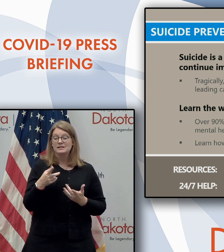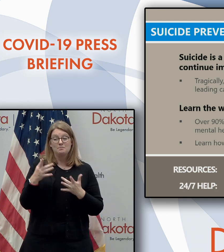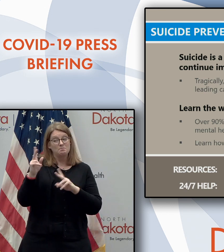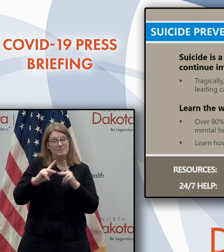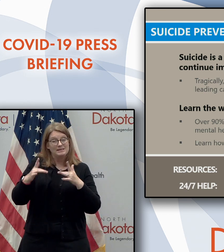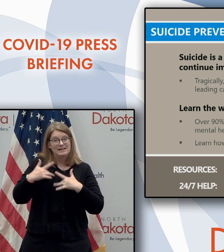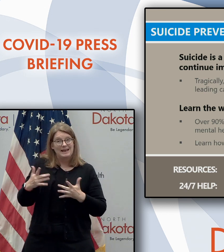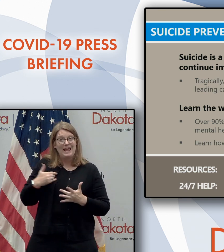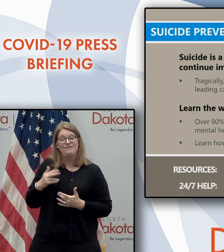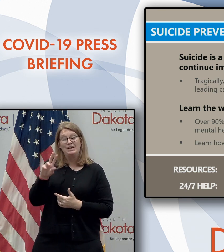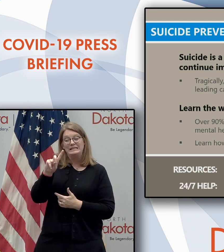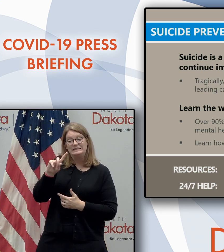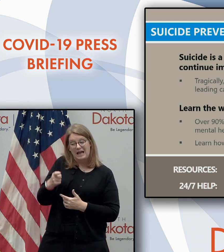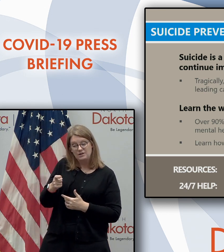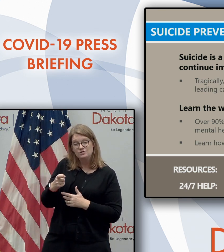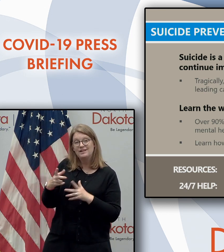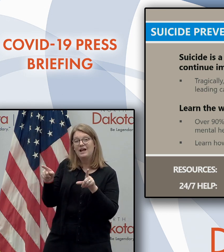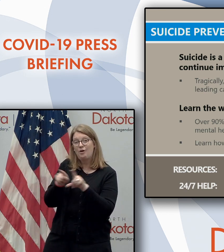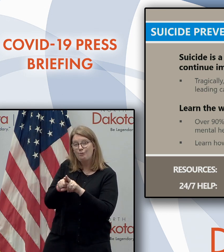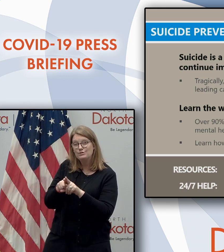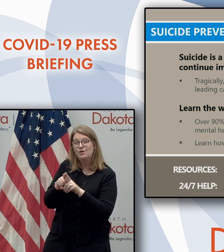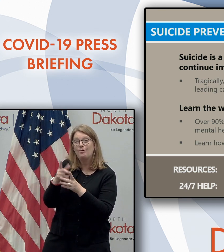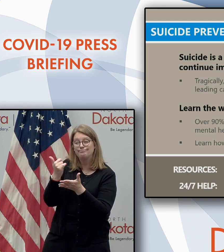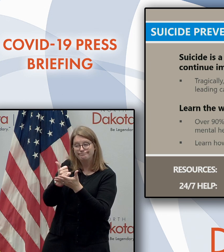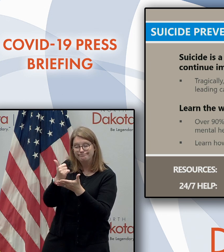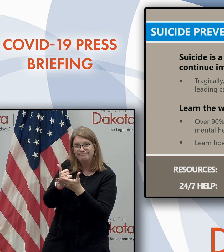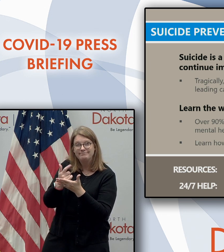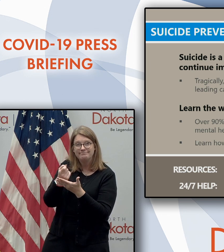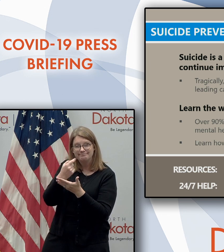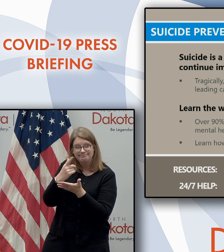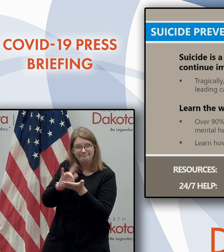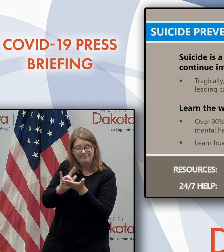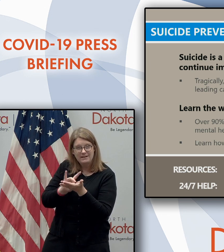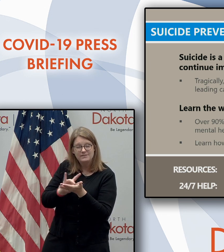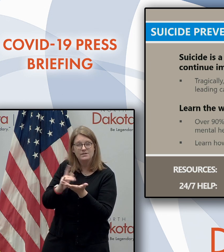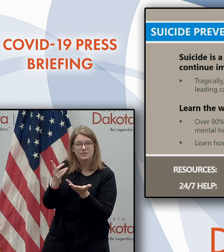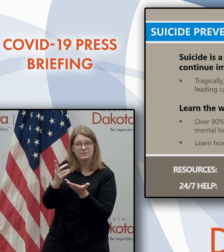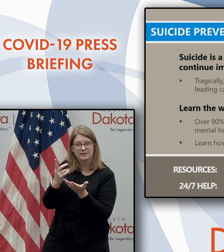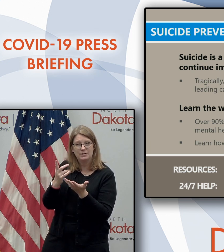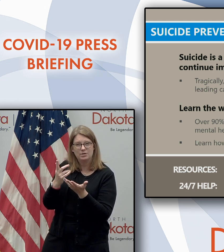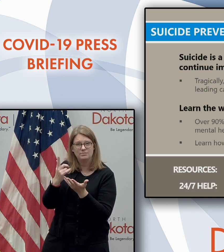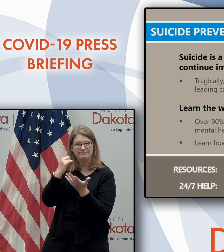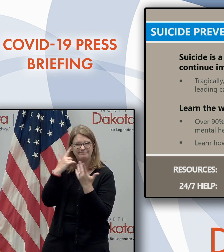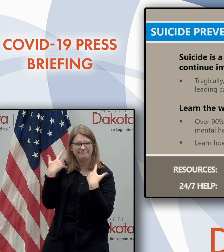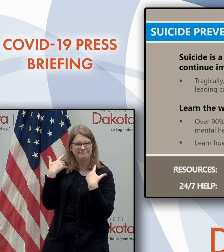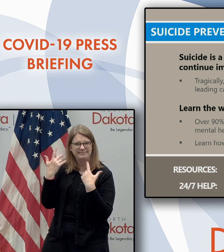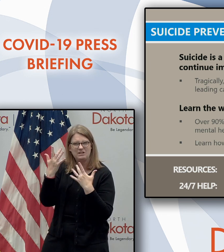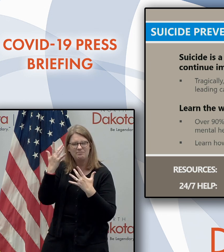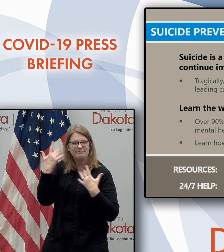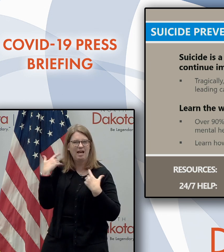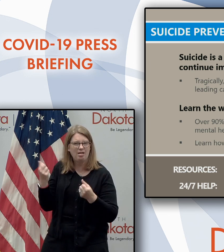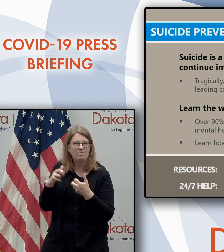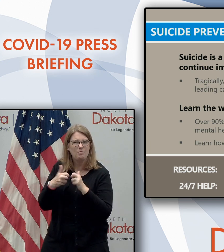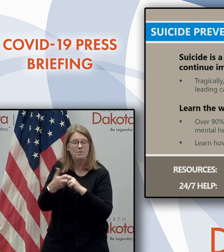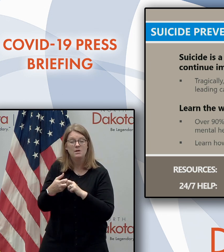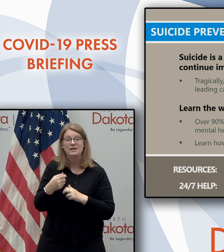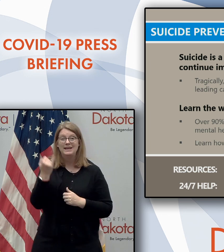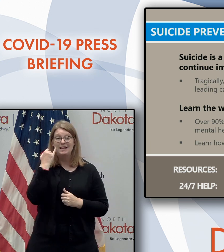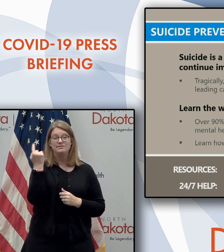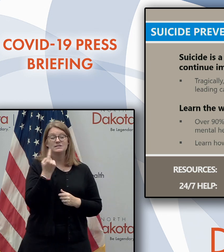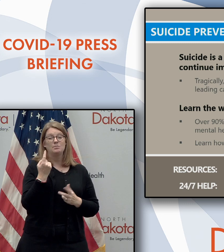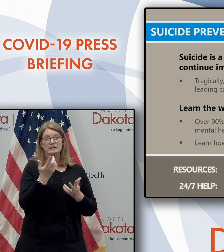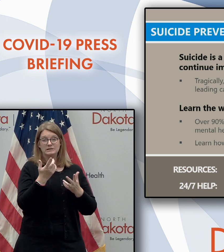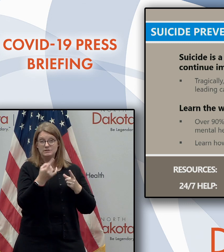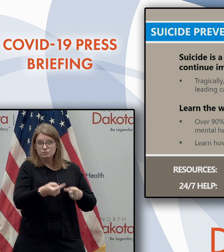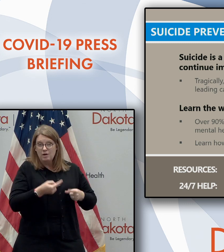mental health condition, although it is often a condition that is not recognized or treated. So if you know someone who is struggling emotionally or